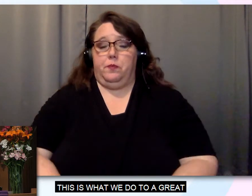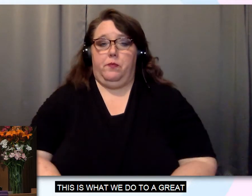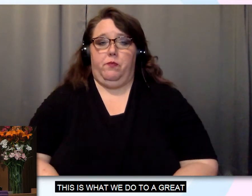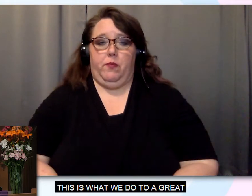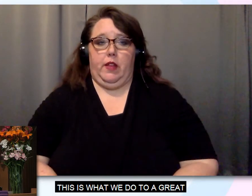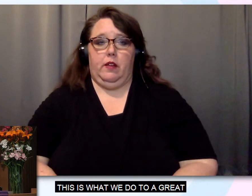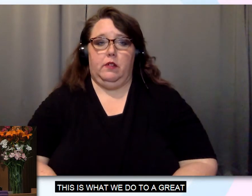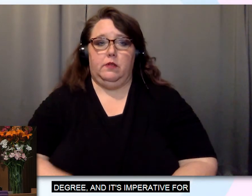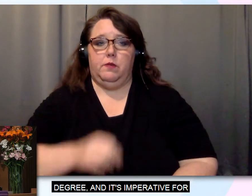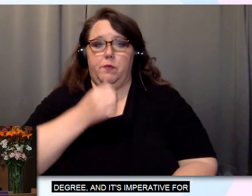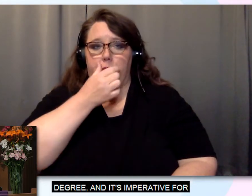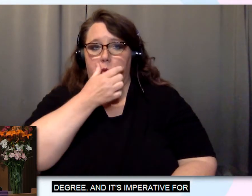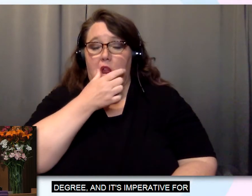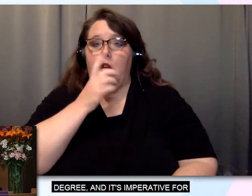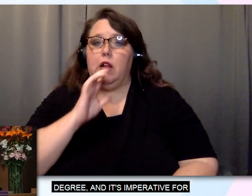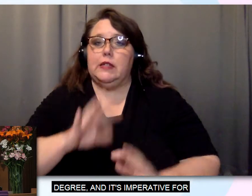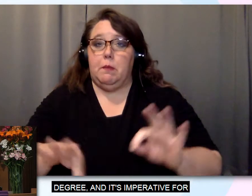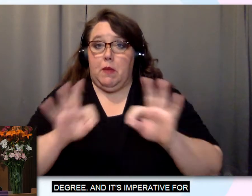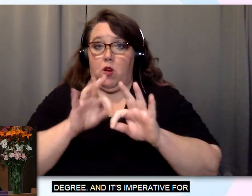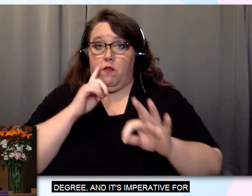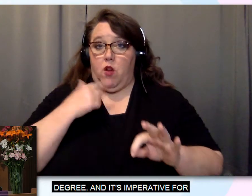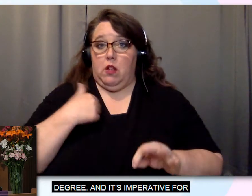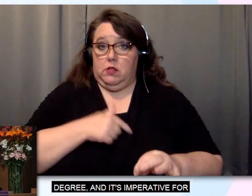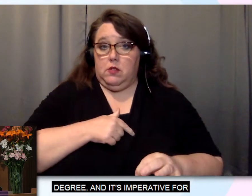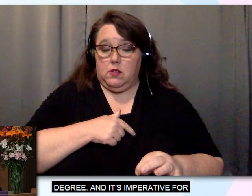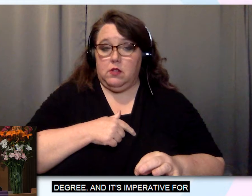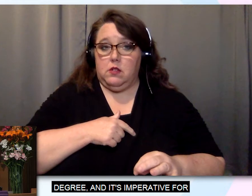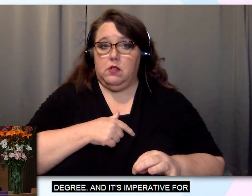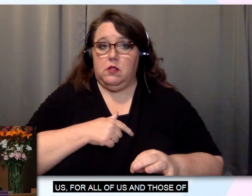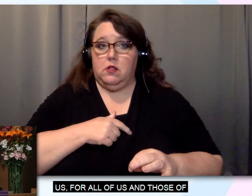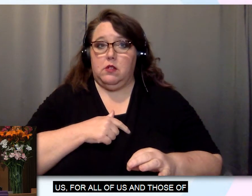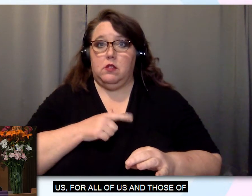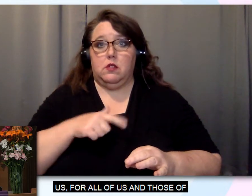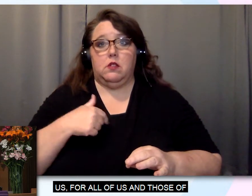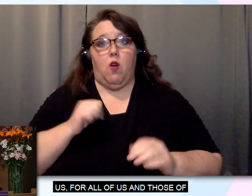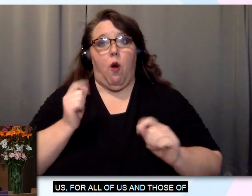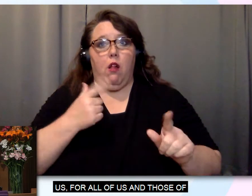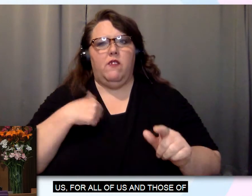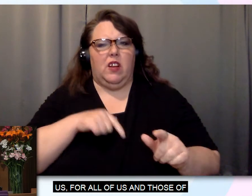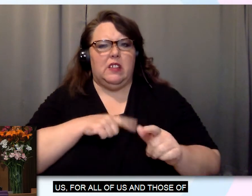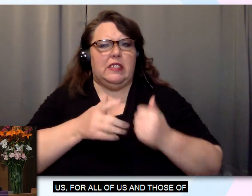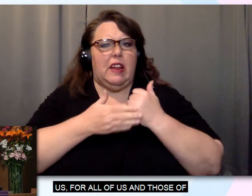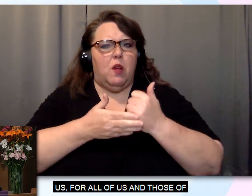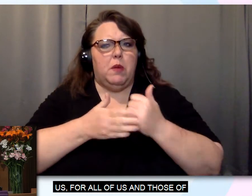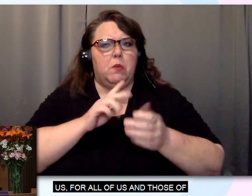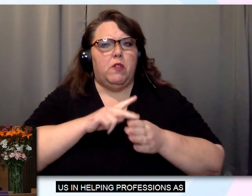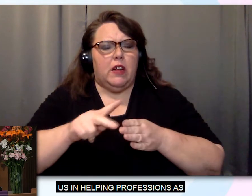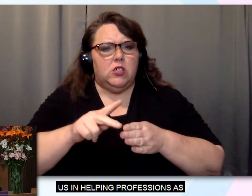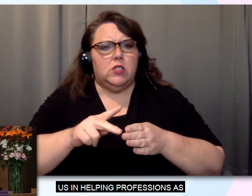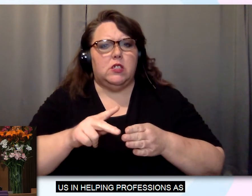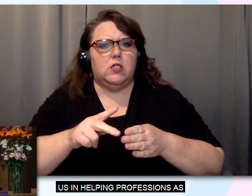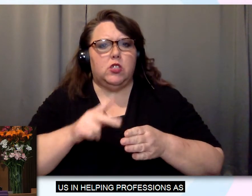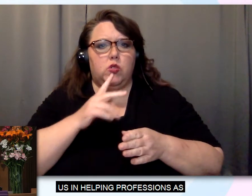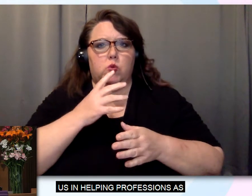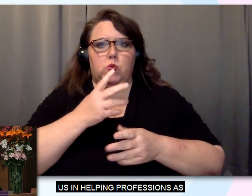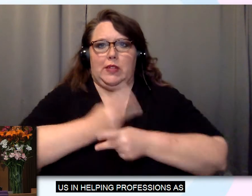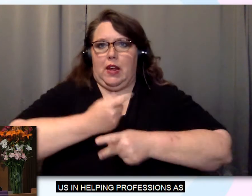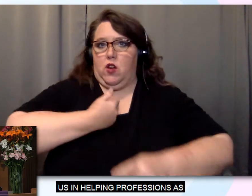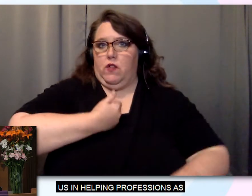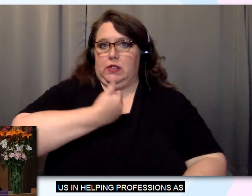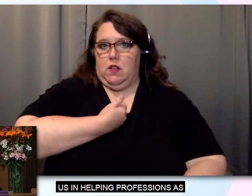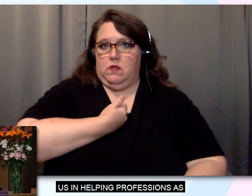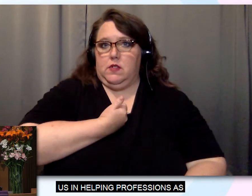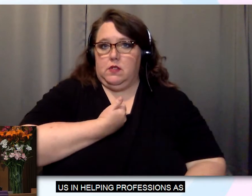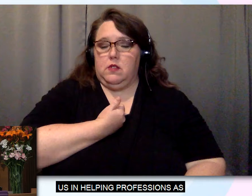great, great degree. And it's imperative for us, for all of us, and those of us in helping professionals as well, to